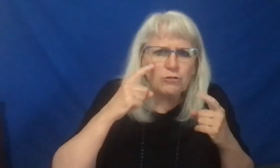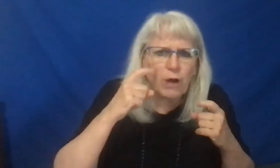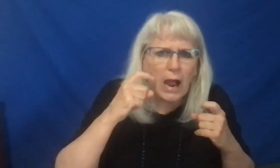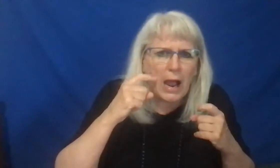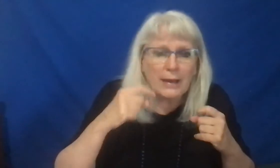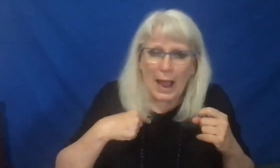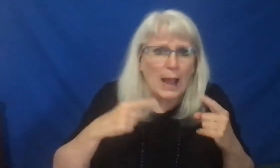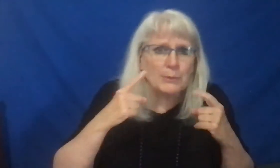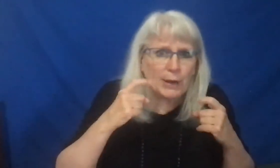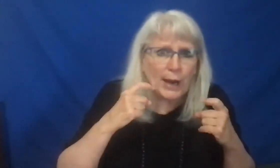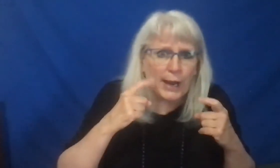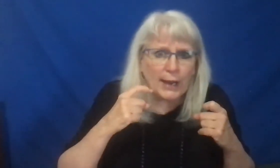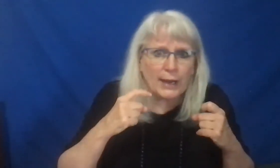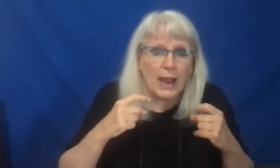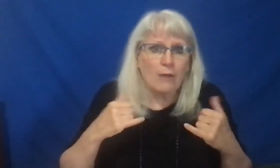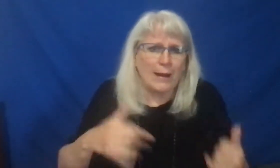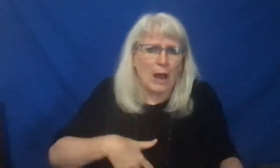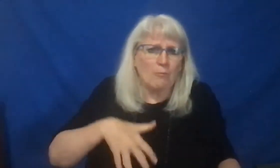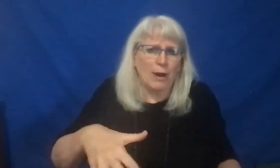and I'm super hormonal because I'm pregnant, so I apologize in advance.